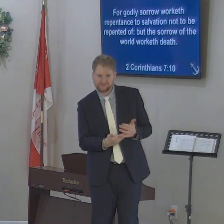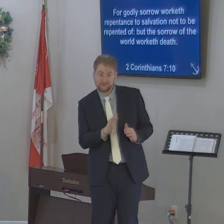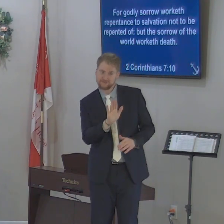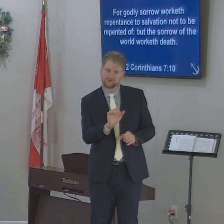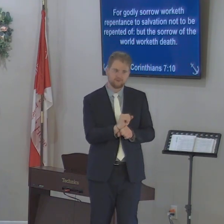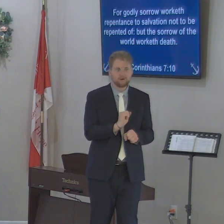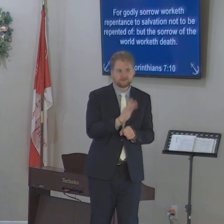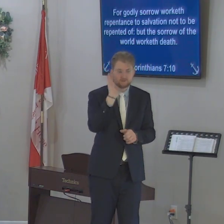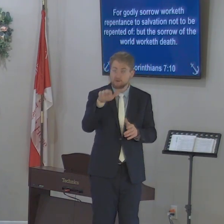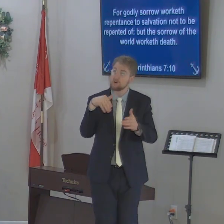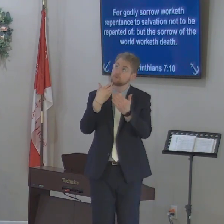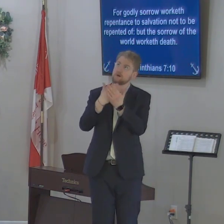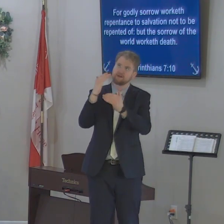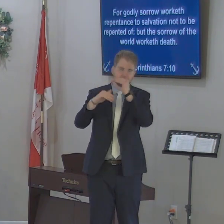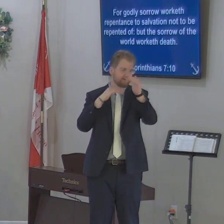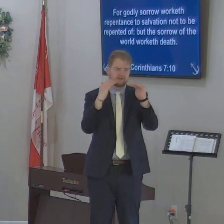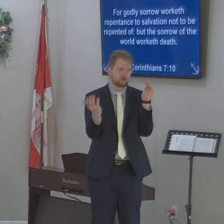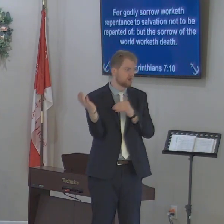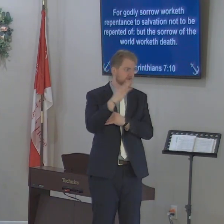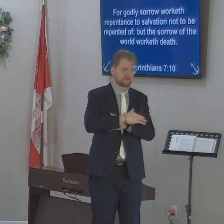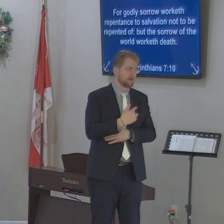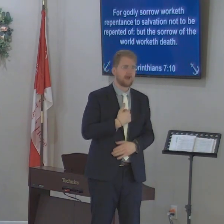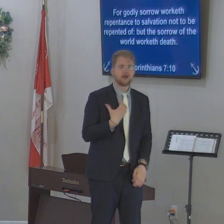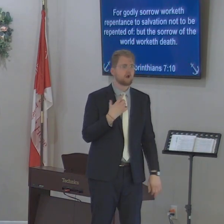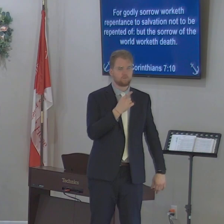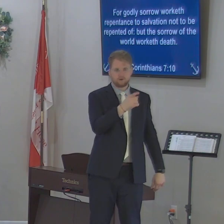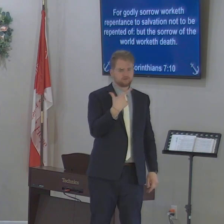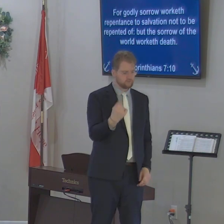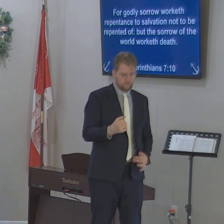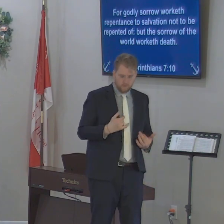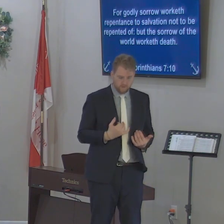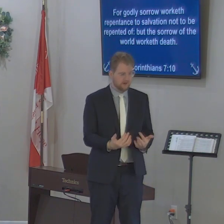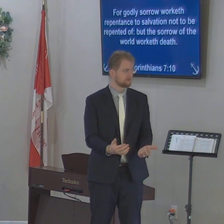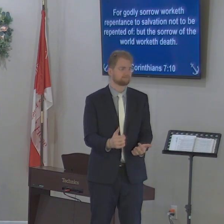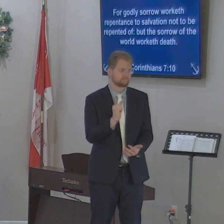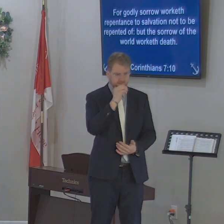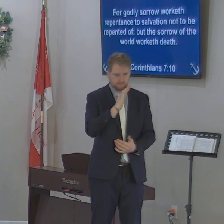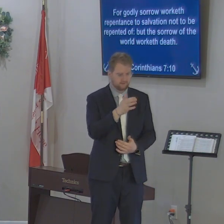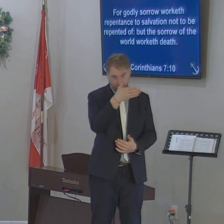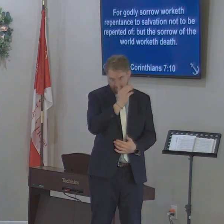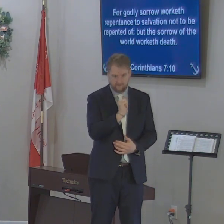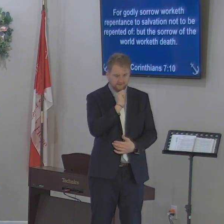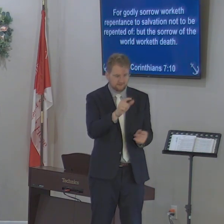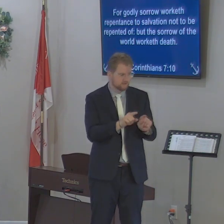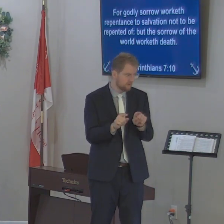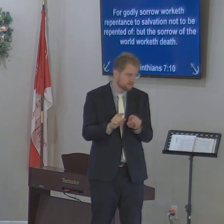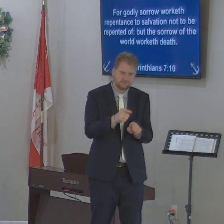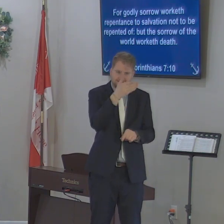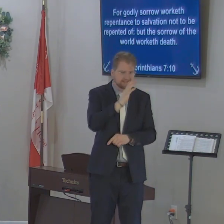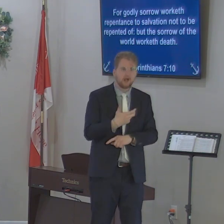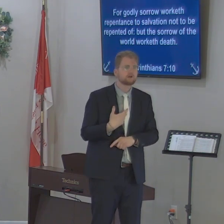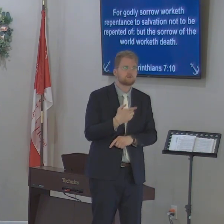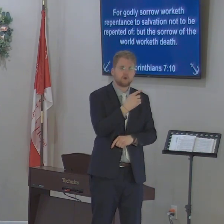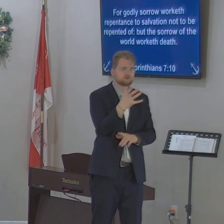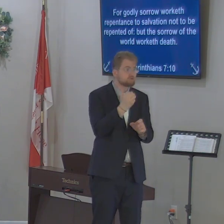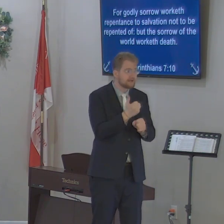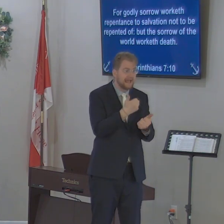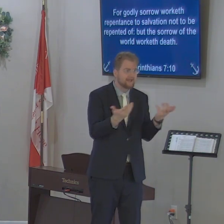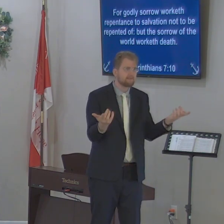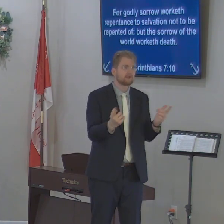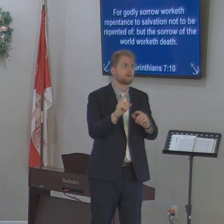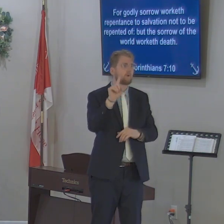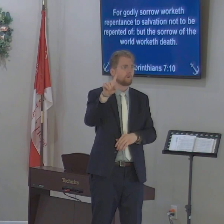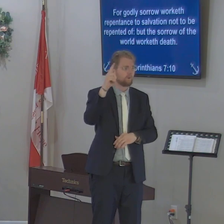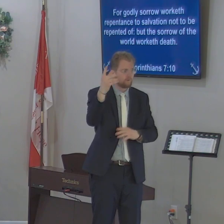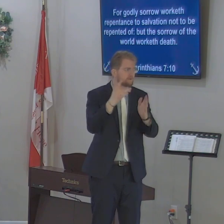get you to heaven all day long. I don't want you to go to an eternal devil's hell. Neither did God. God doesn't want you trusting in anything besides Jesus Christ. What